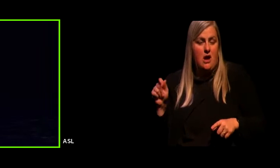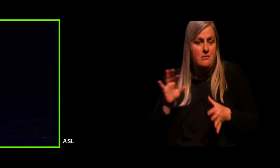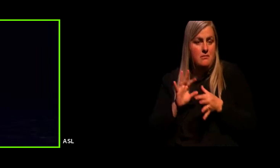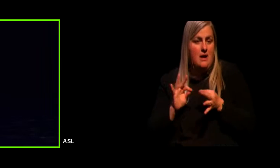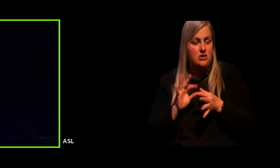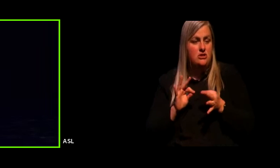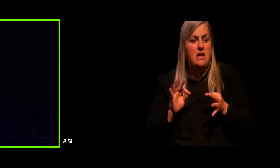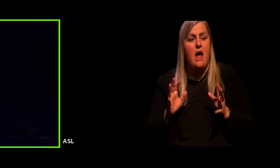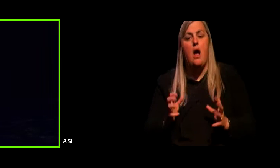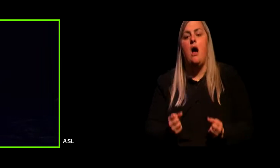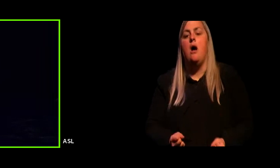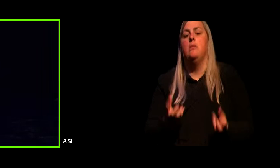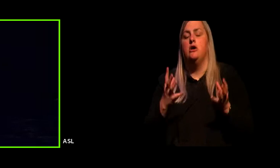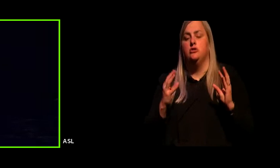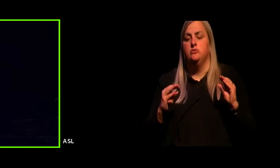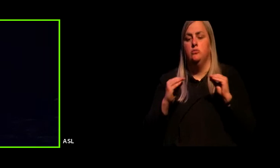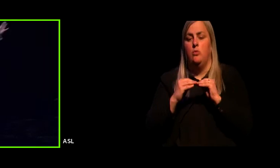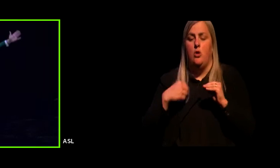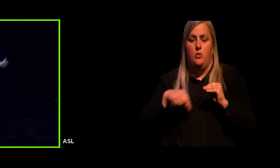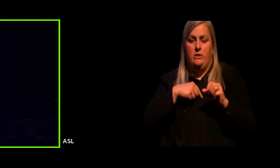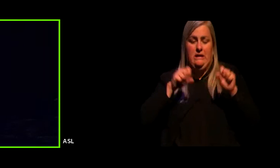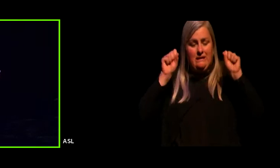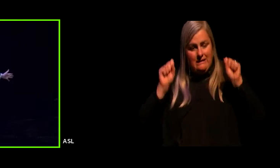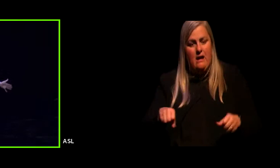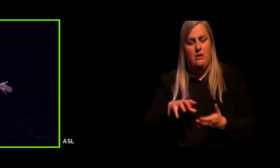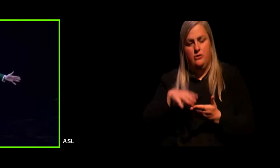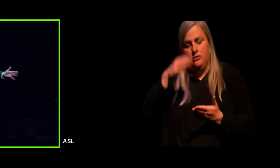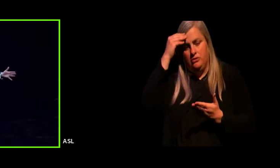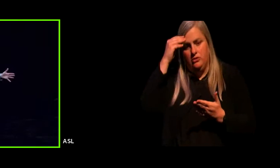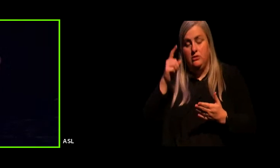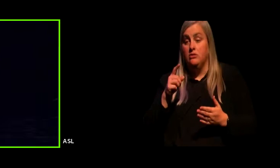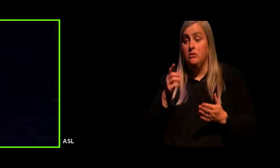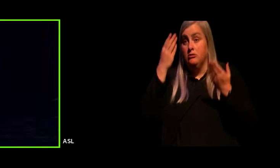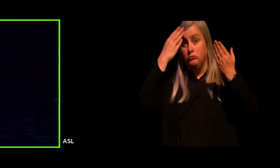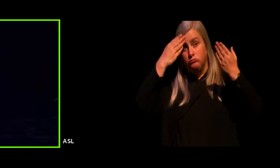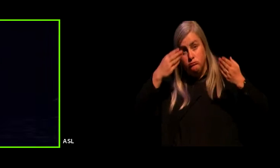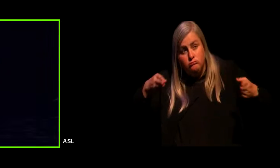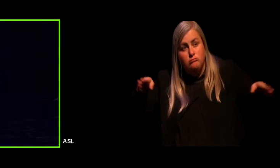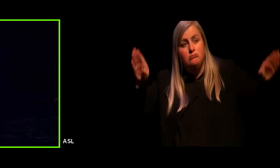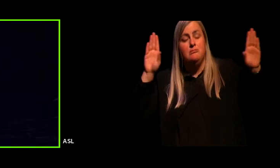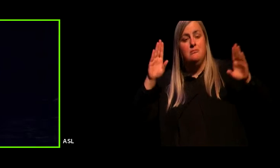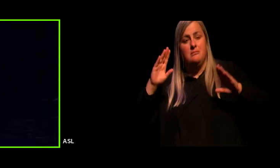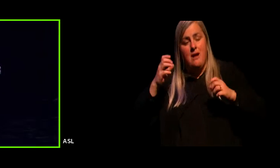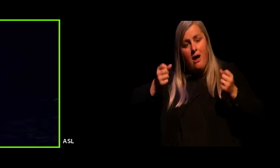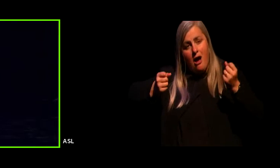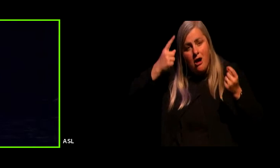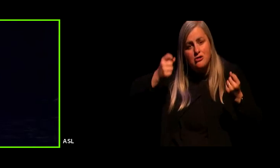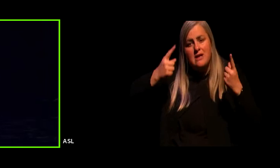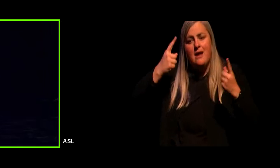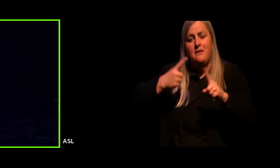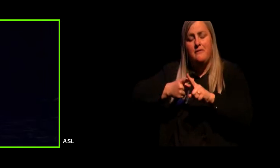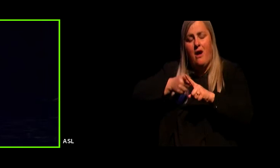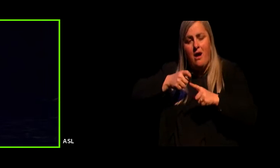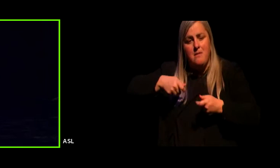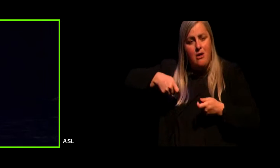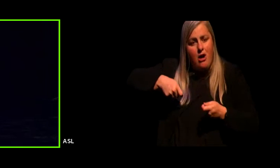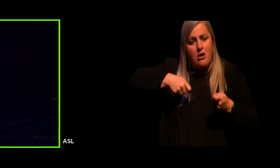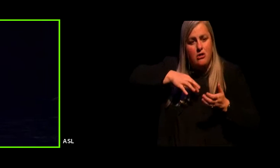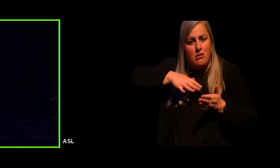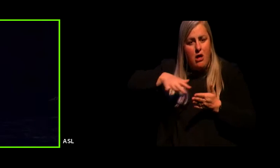we can learn and how broad the understandings are that we can get out of archaeological material